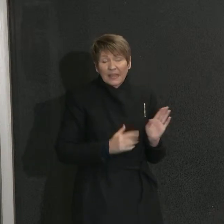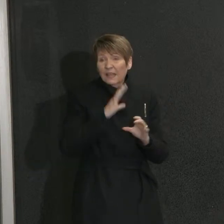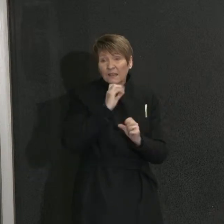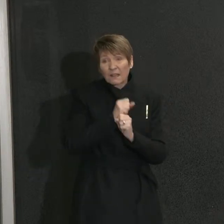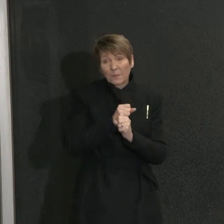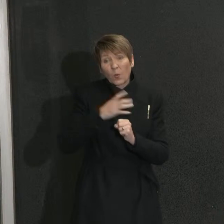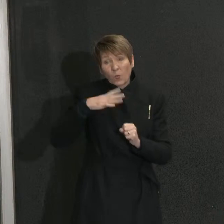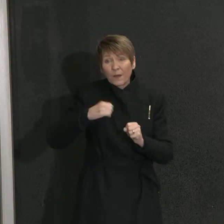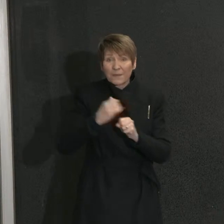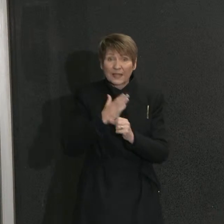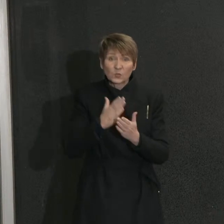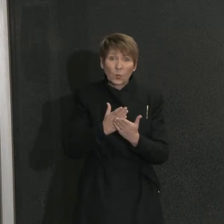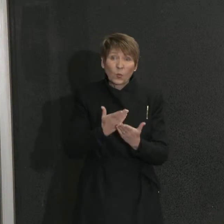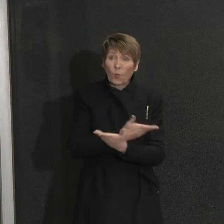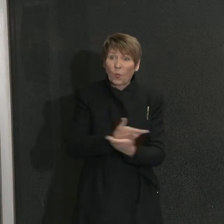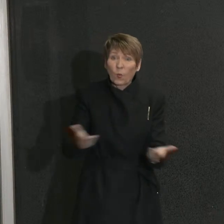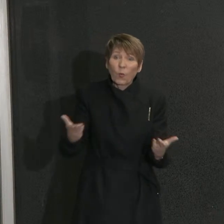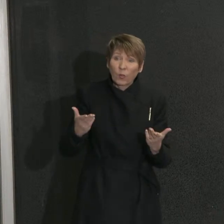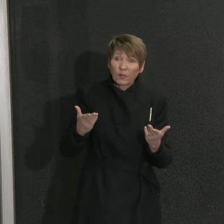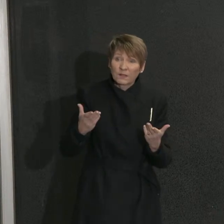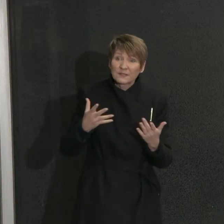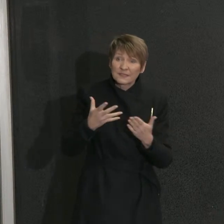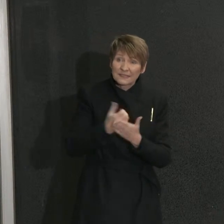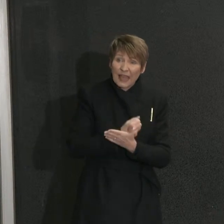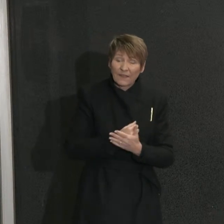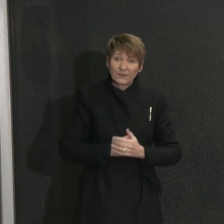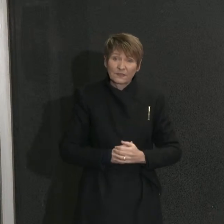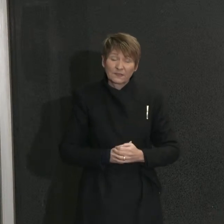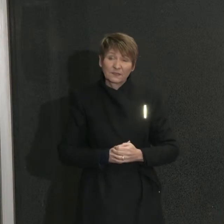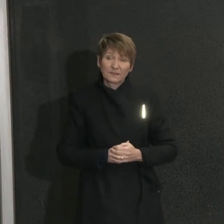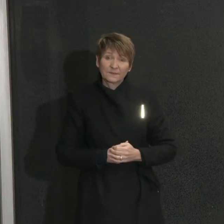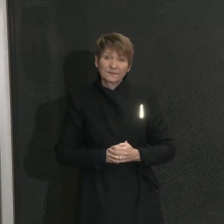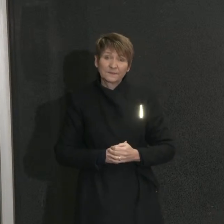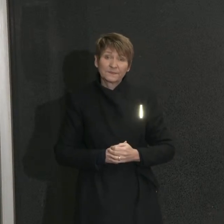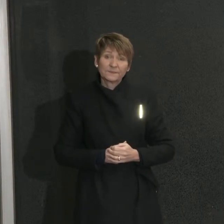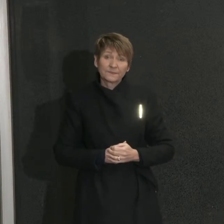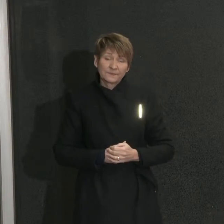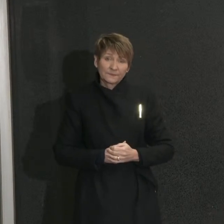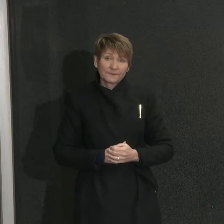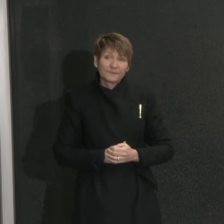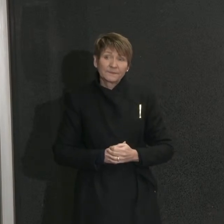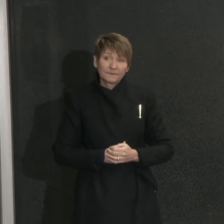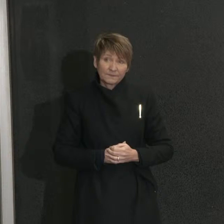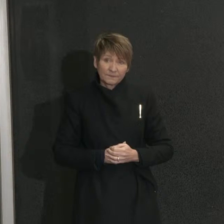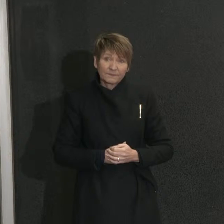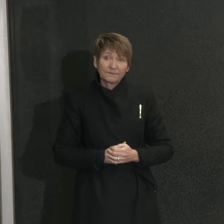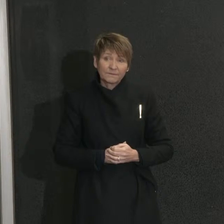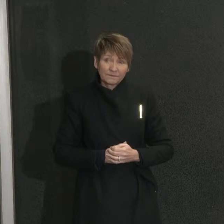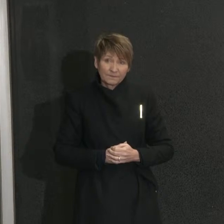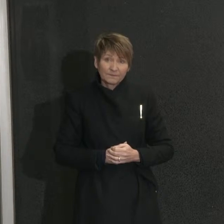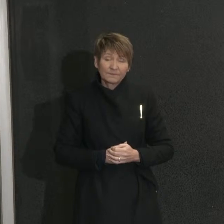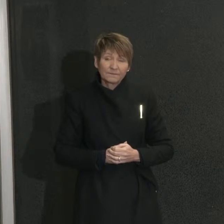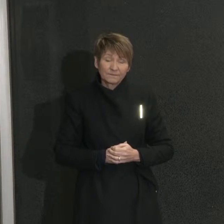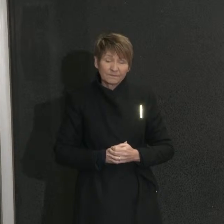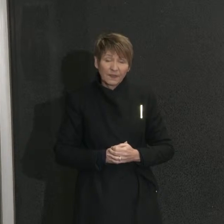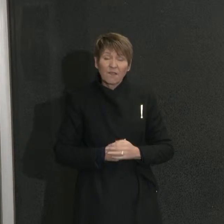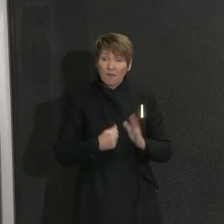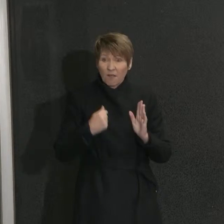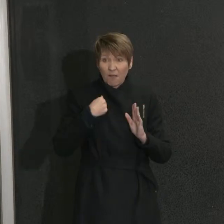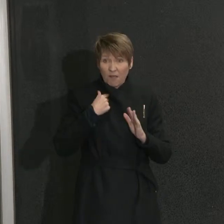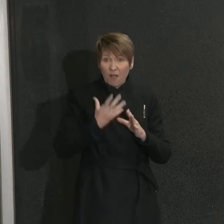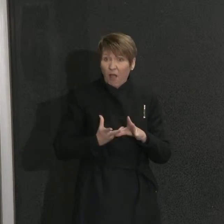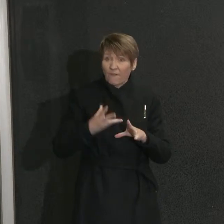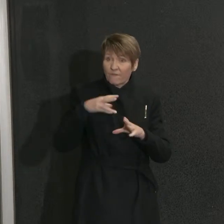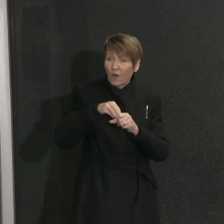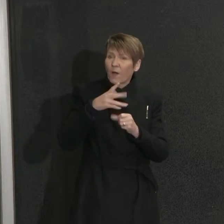safe. I did a Zoom meeting with a number of multicultural leaders, many of whom